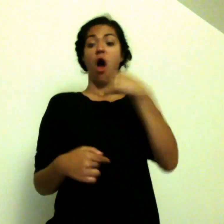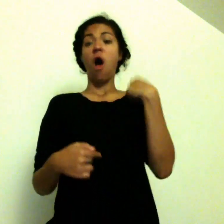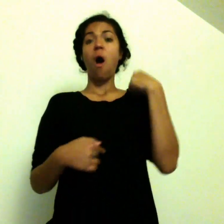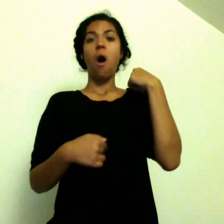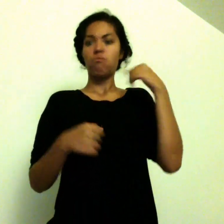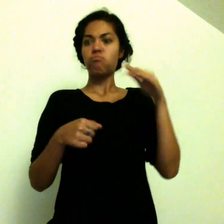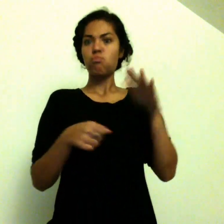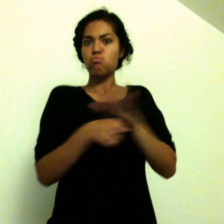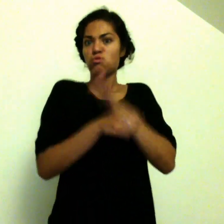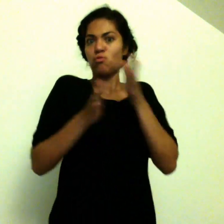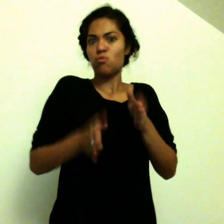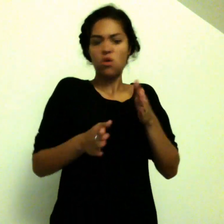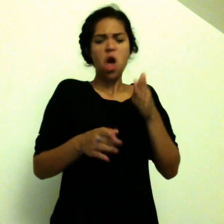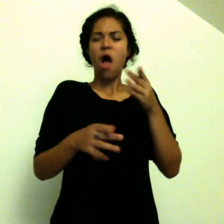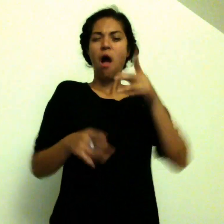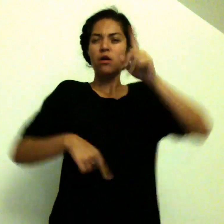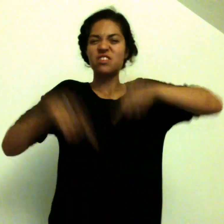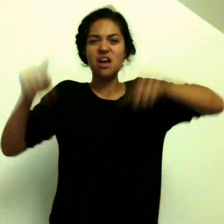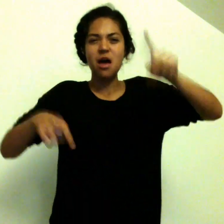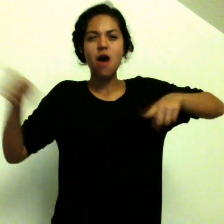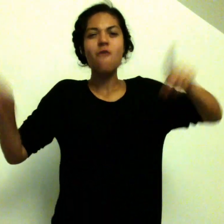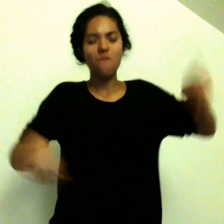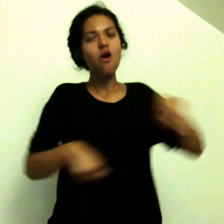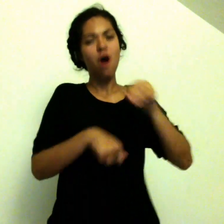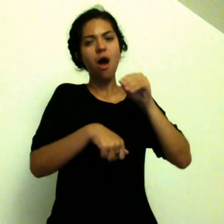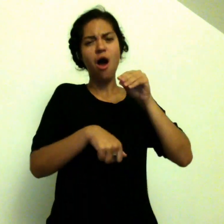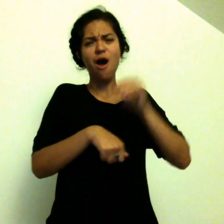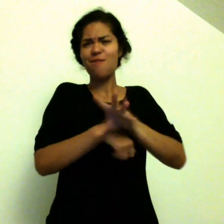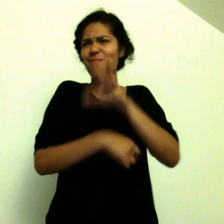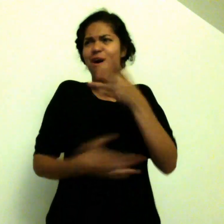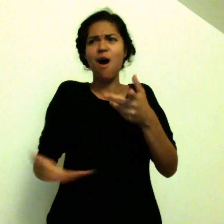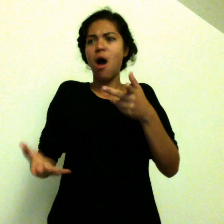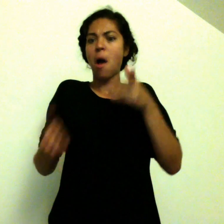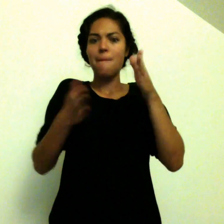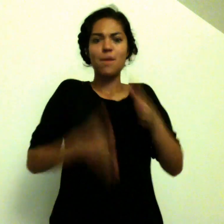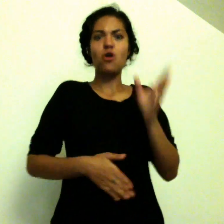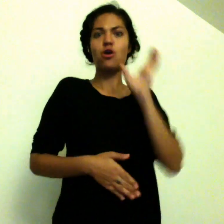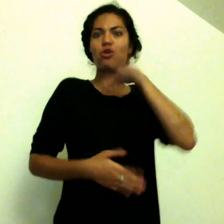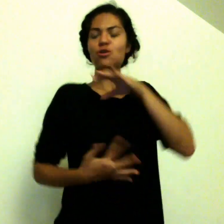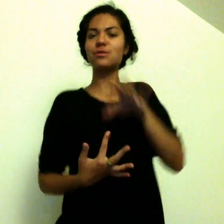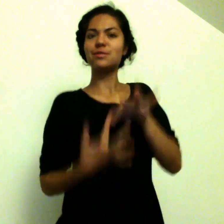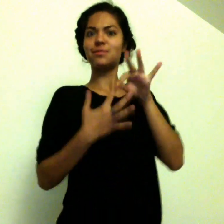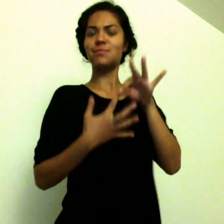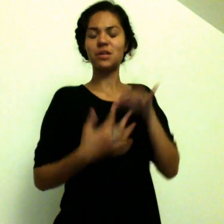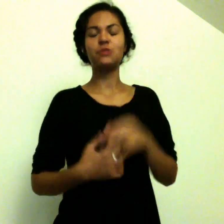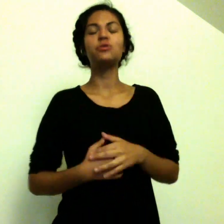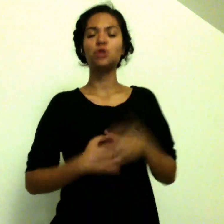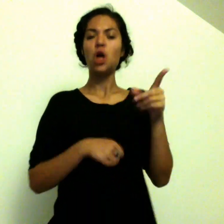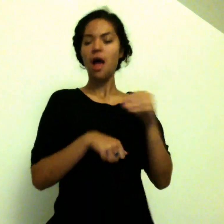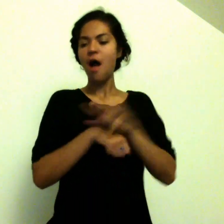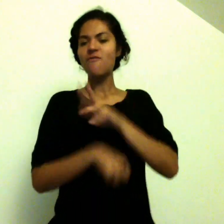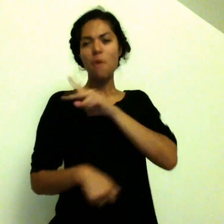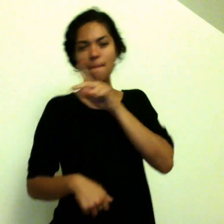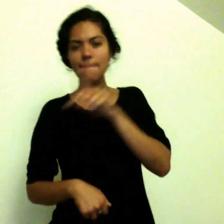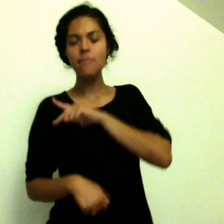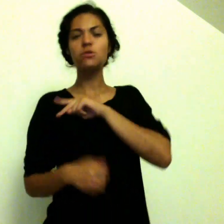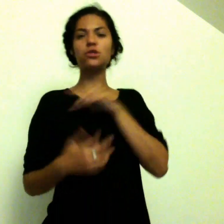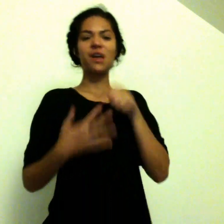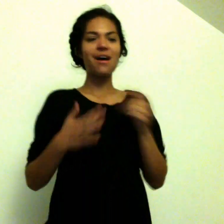corporately unifies to be sent towards God in our personalities and in our service to Him, it is not a